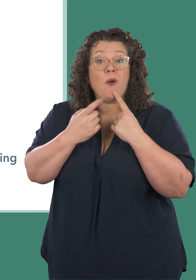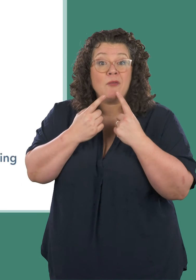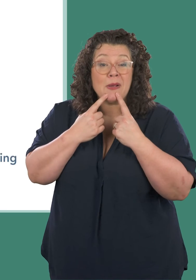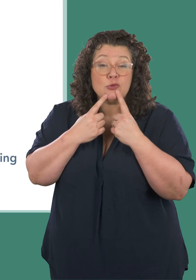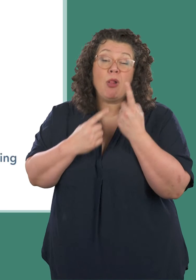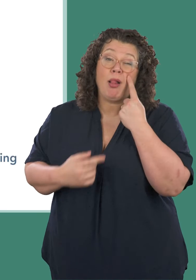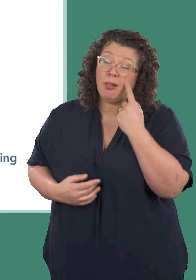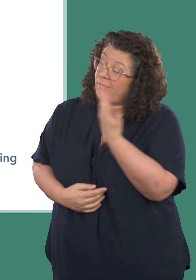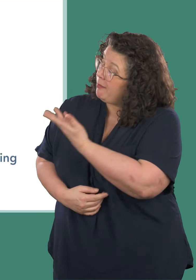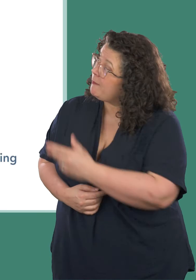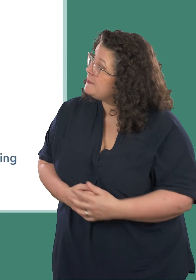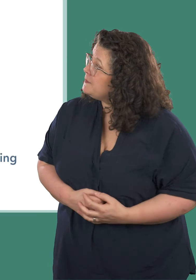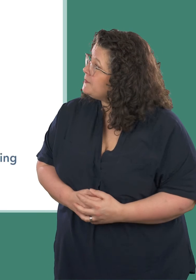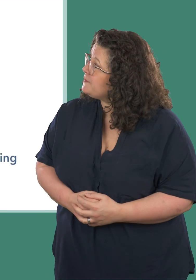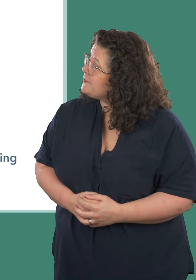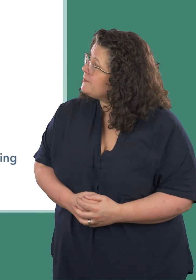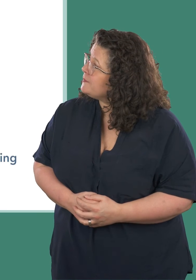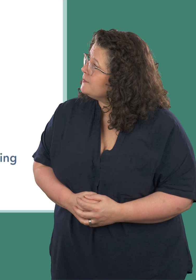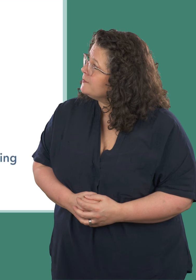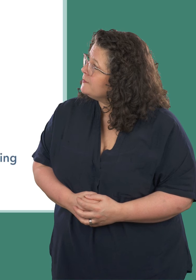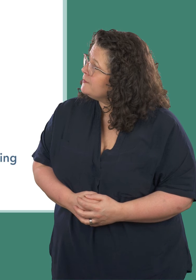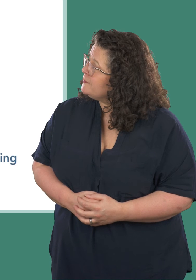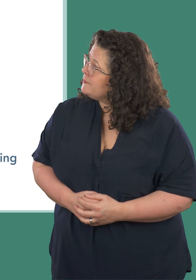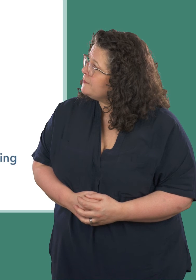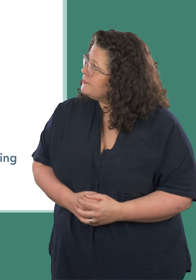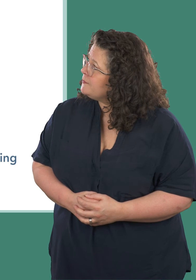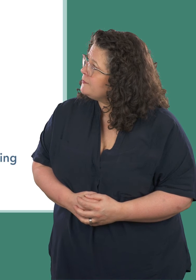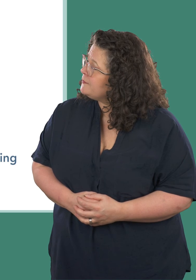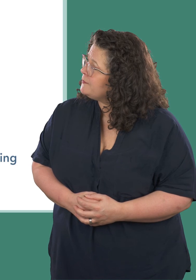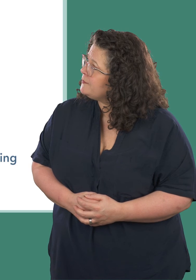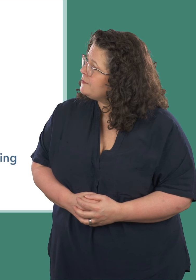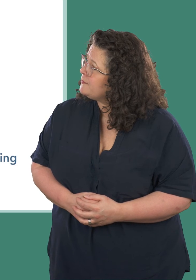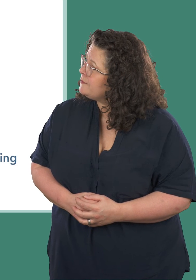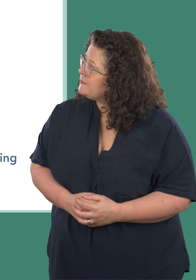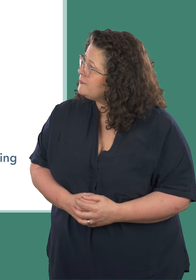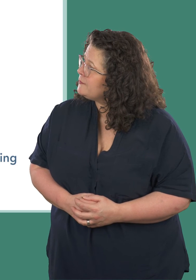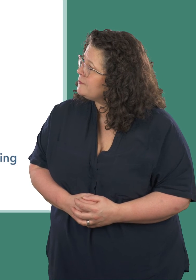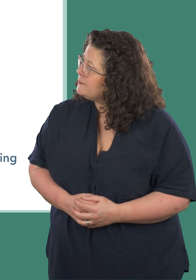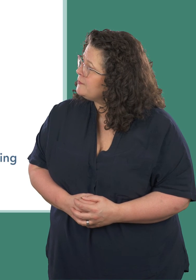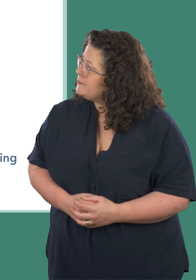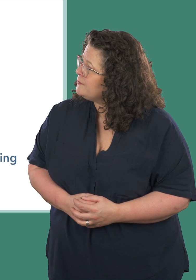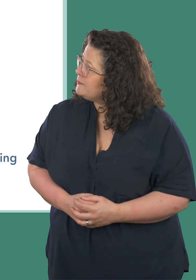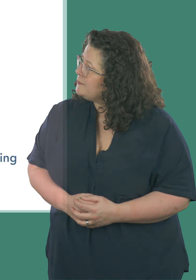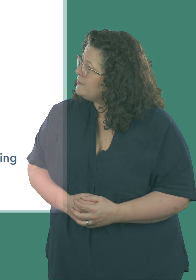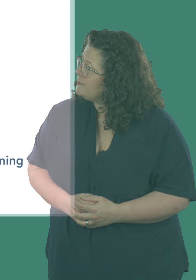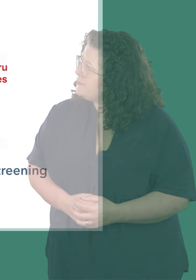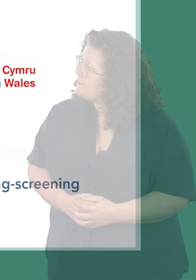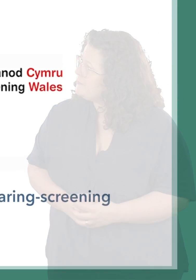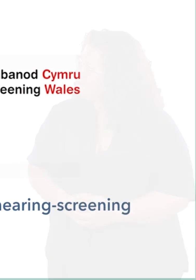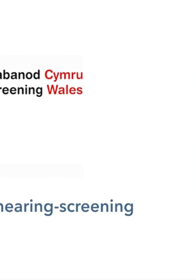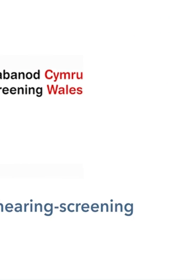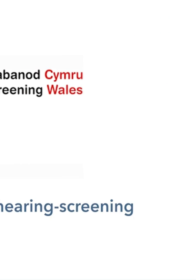or go to phw.nhs.wales/newborn-hearing-screening.